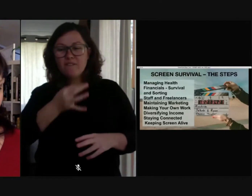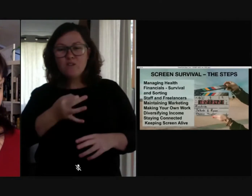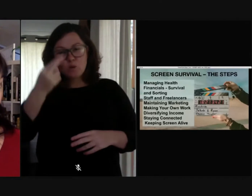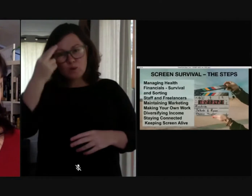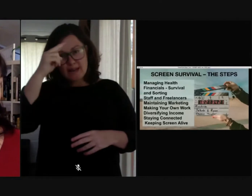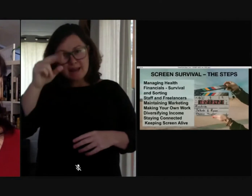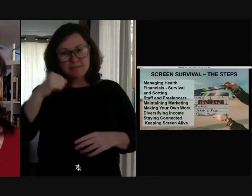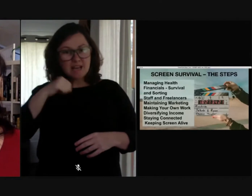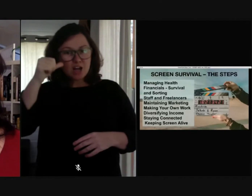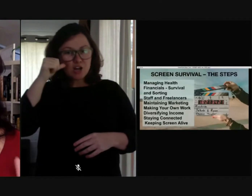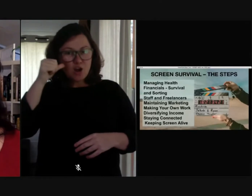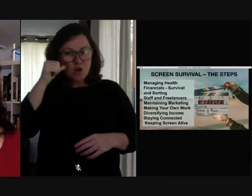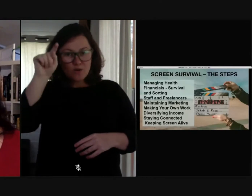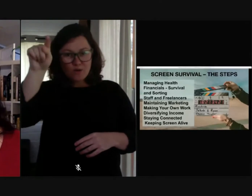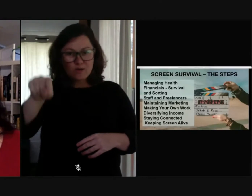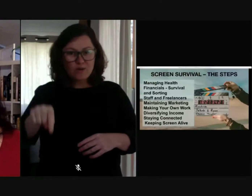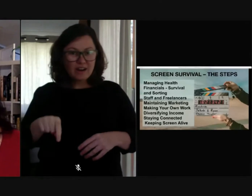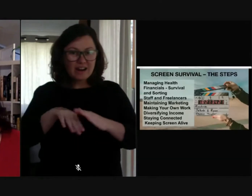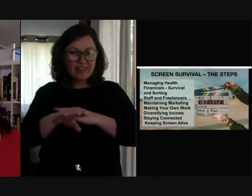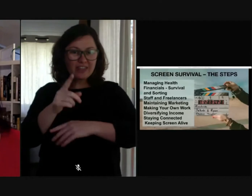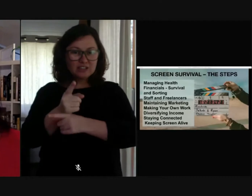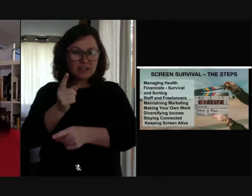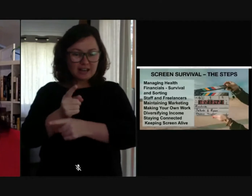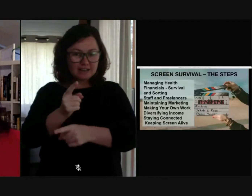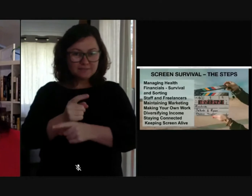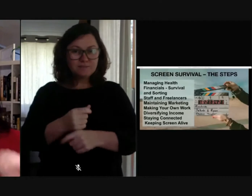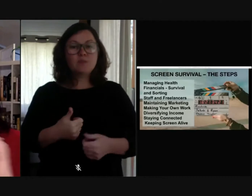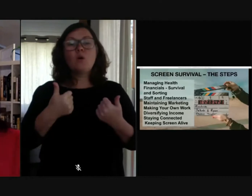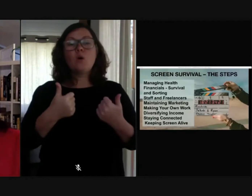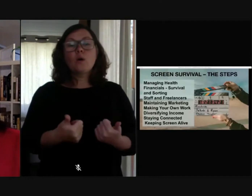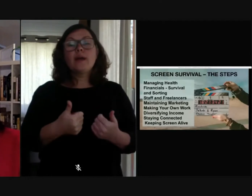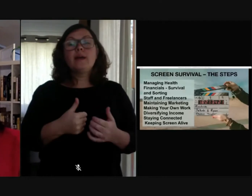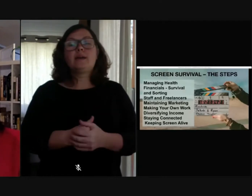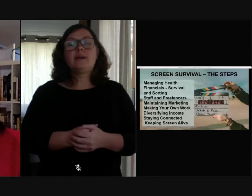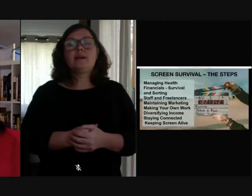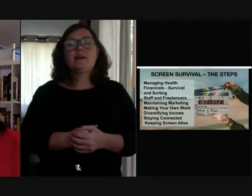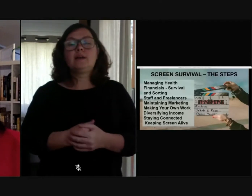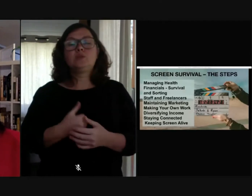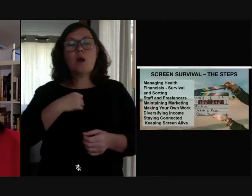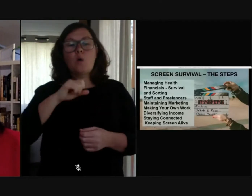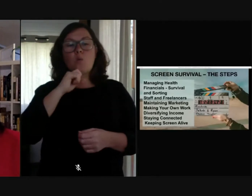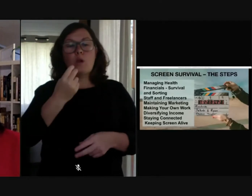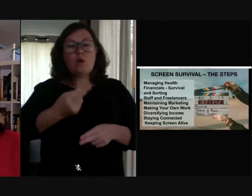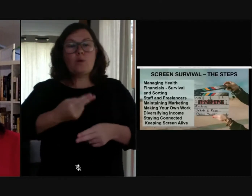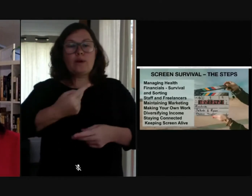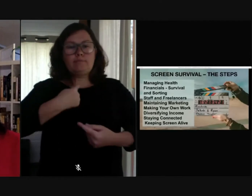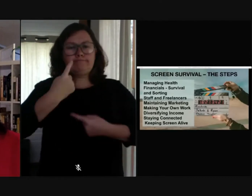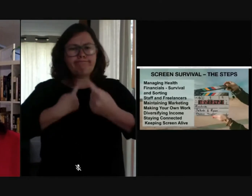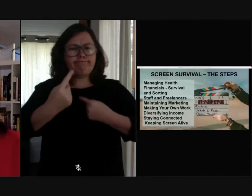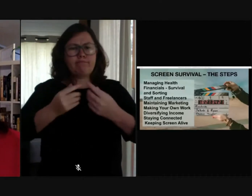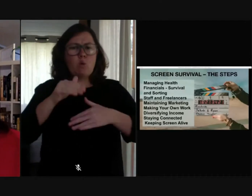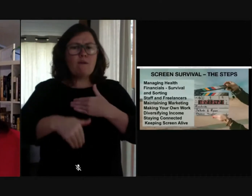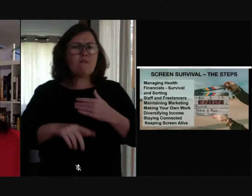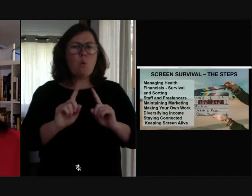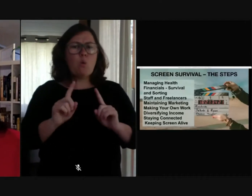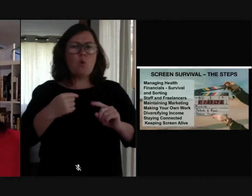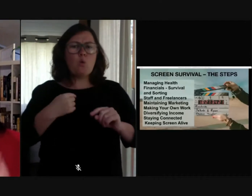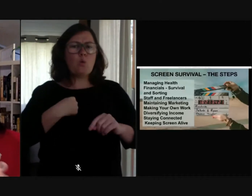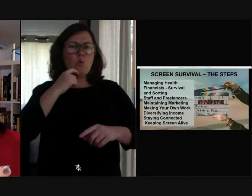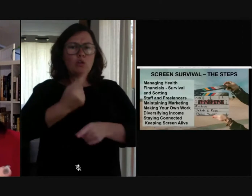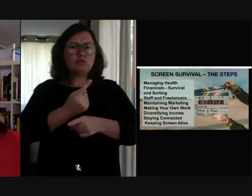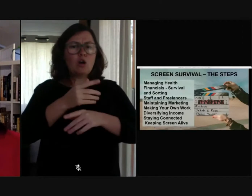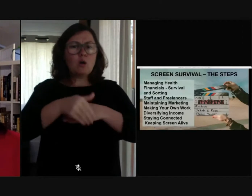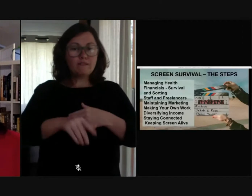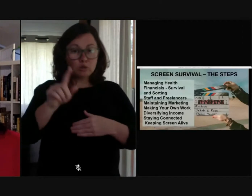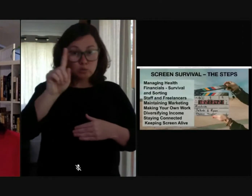Now, I am going to just give you a quick run through of some of the things we're going to be talking about today. You can see on the